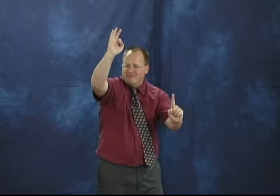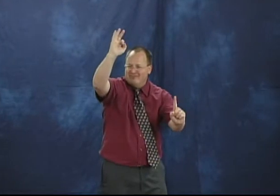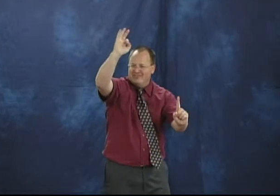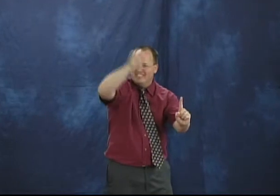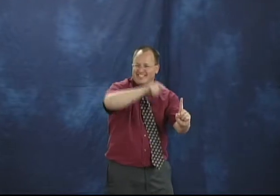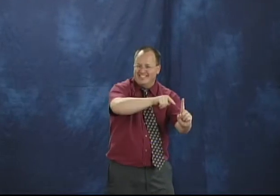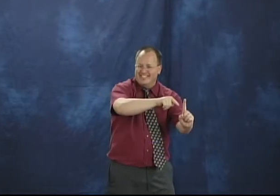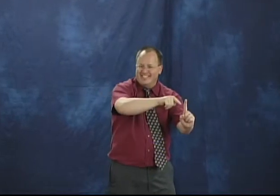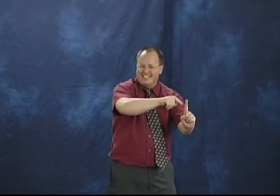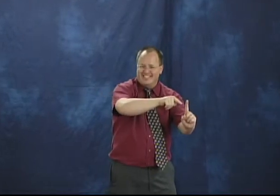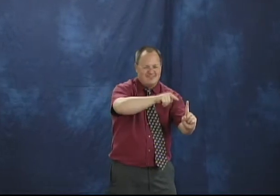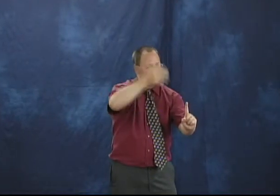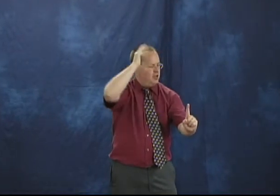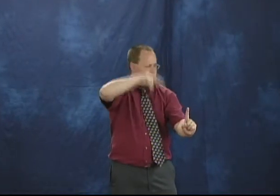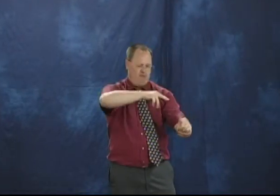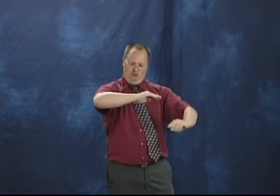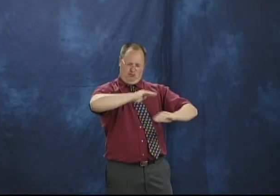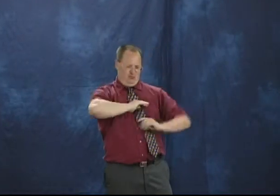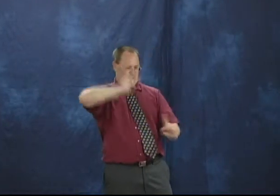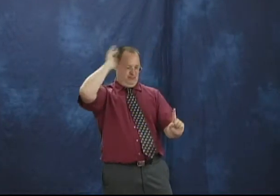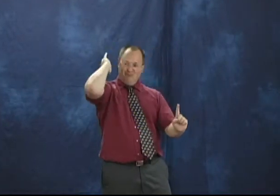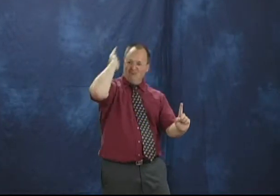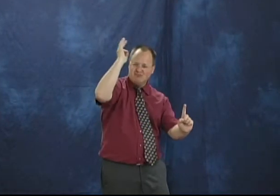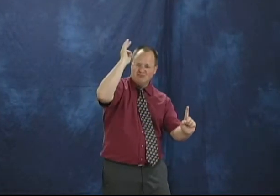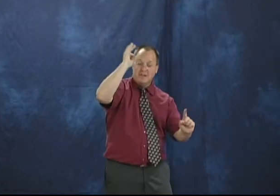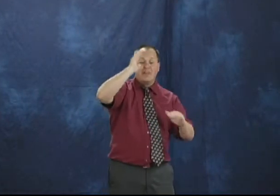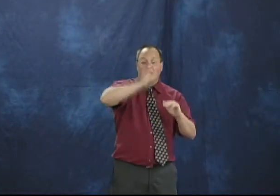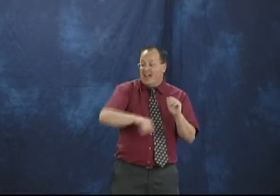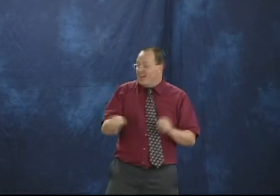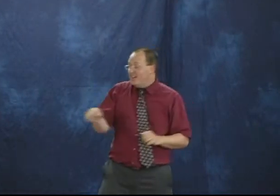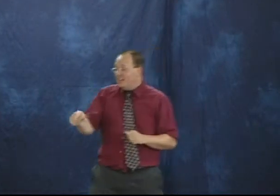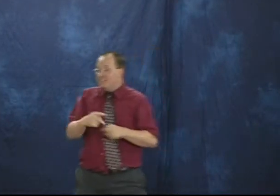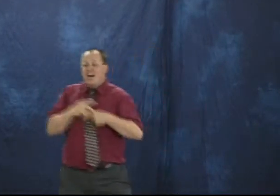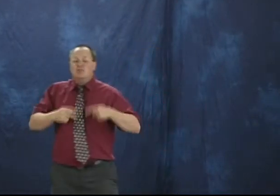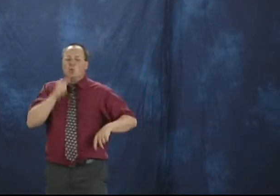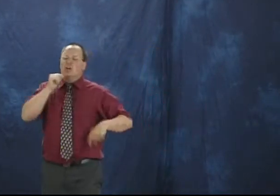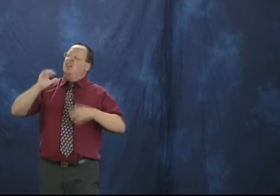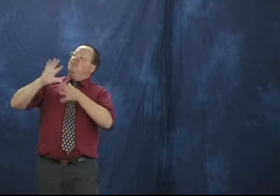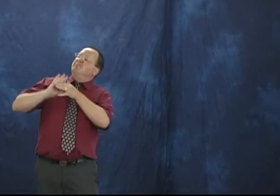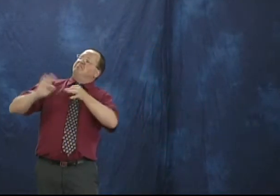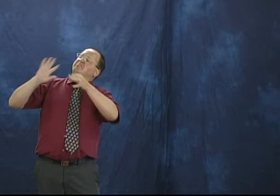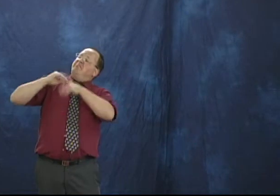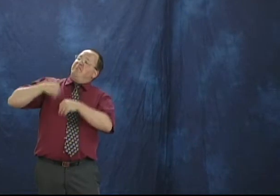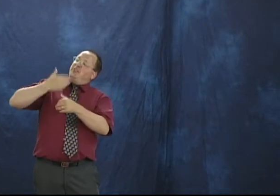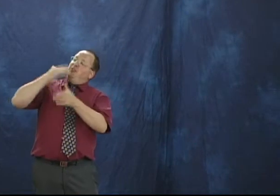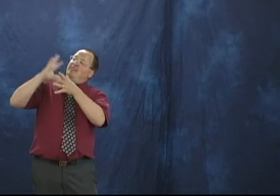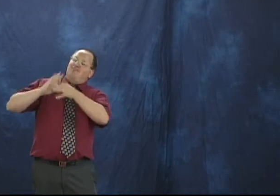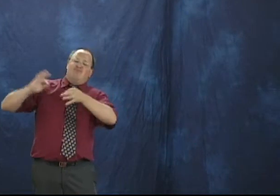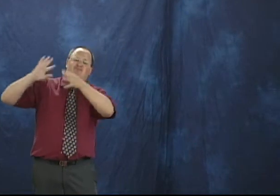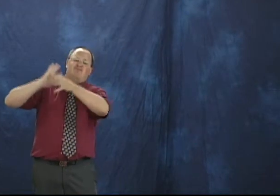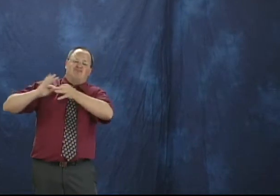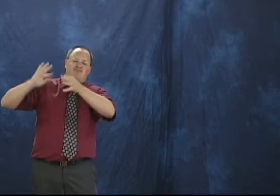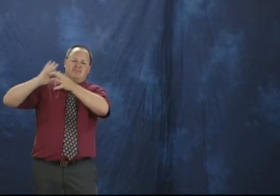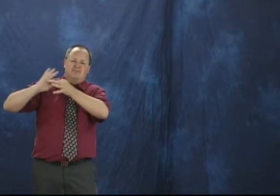In other words, he was declared to be in a state of favor before God. And